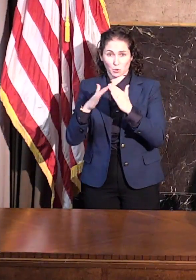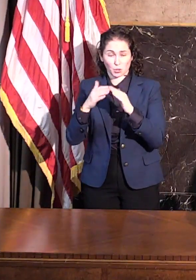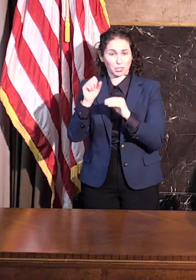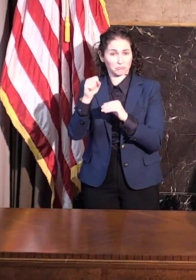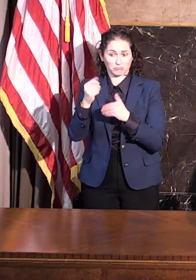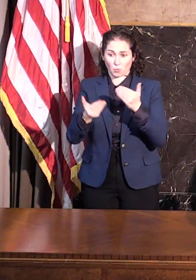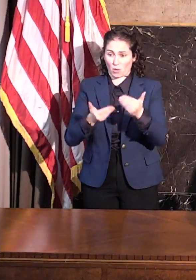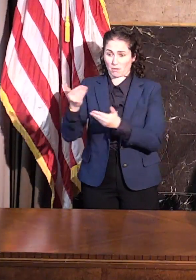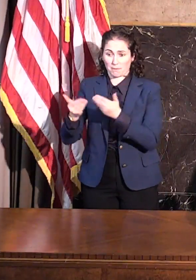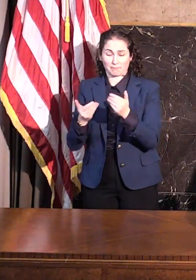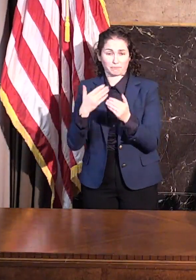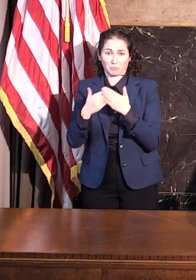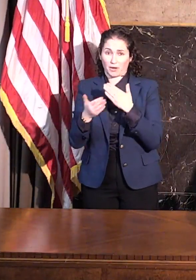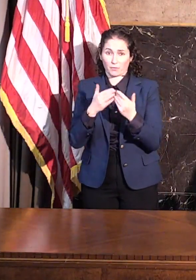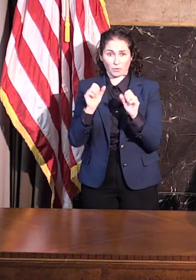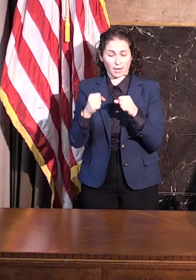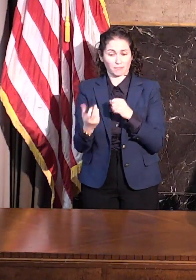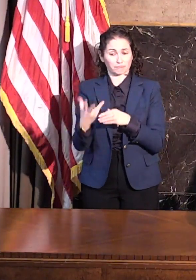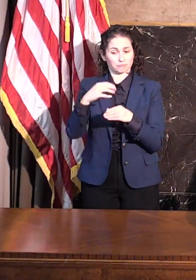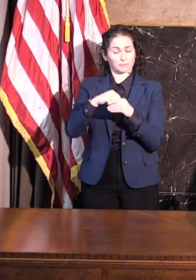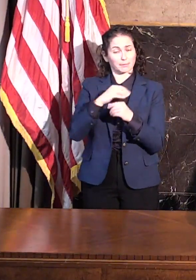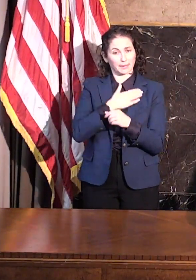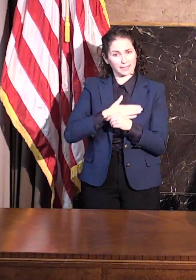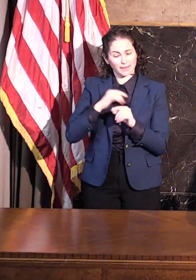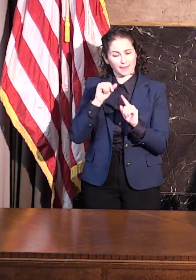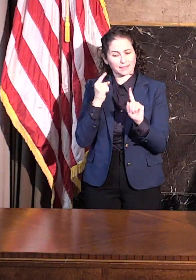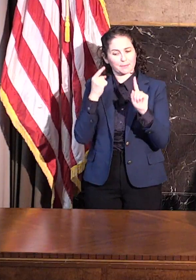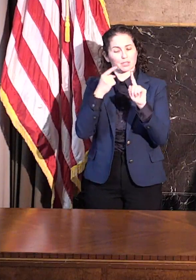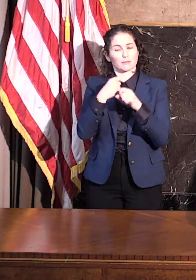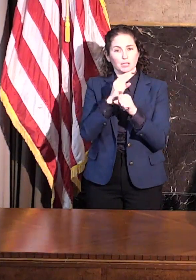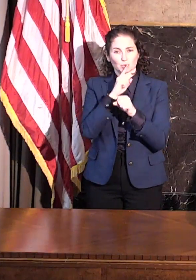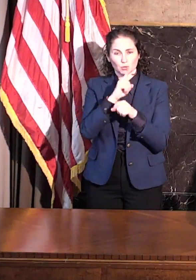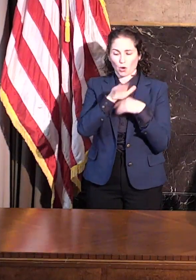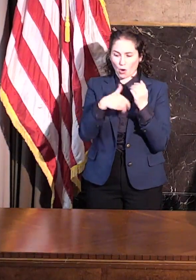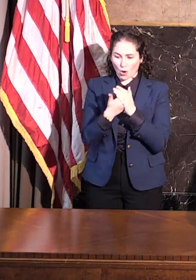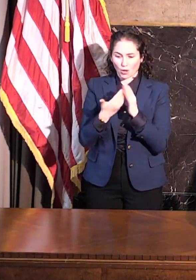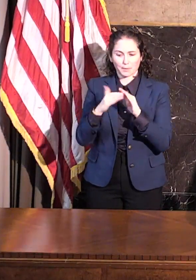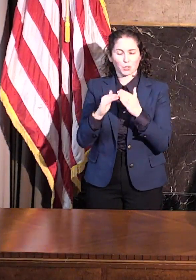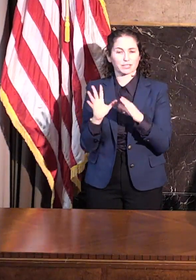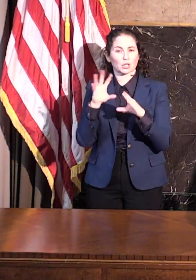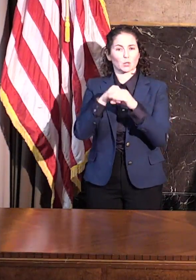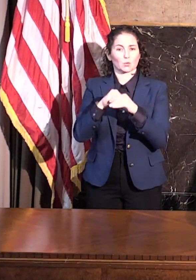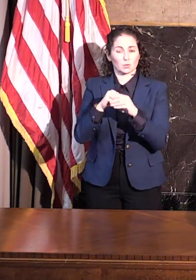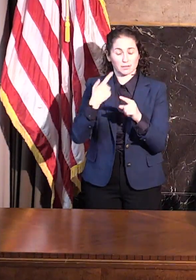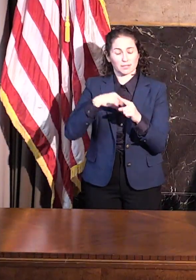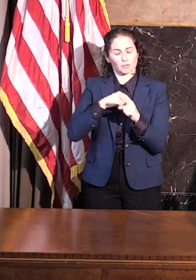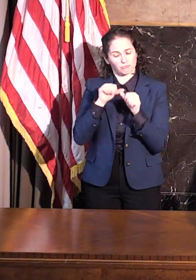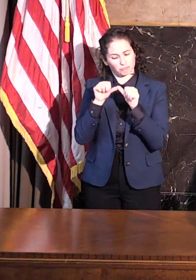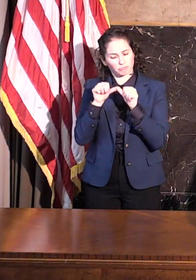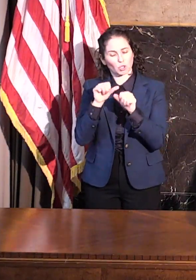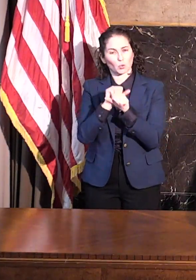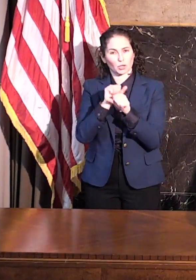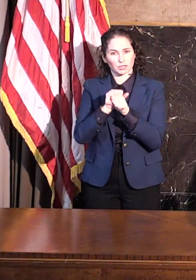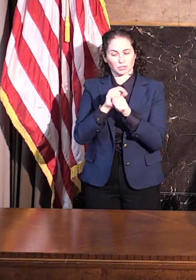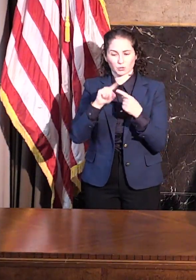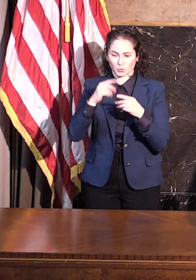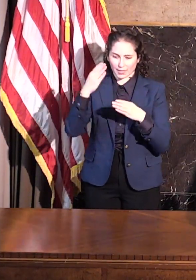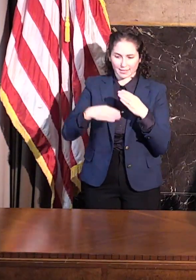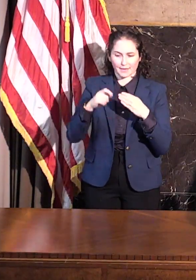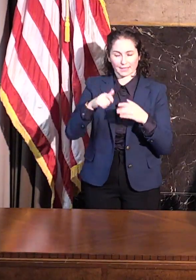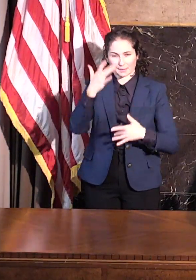further on these efforts. And this is just the start. And we do welcome other organizations, whether they're